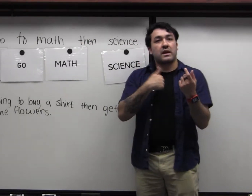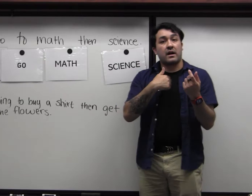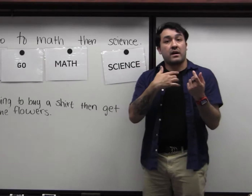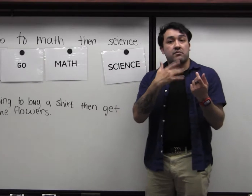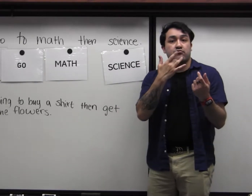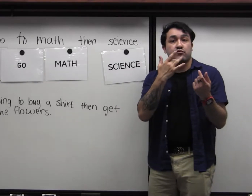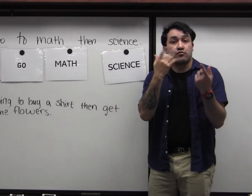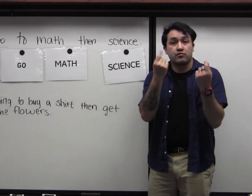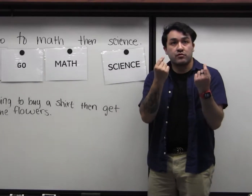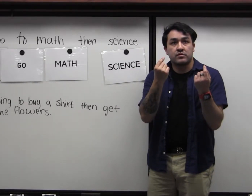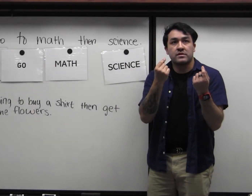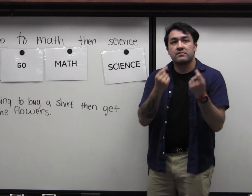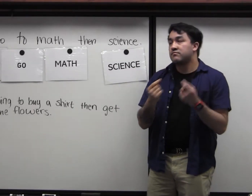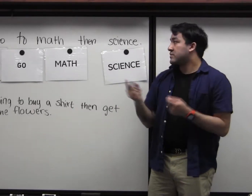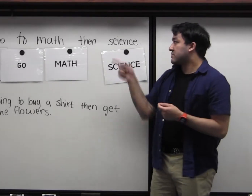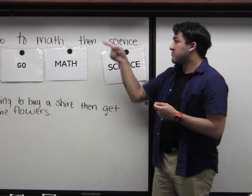we go. So